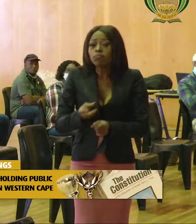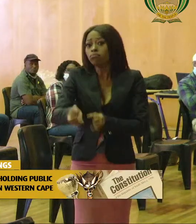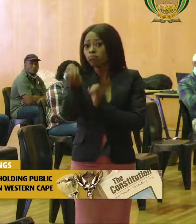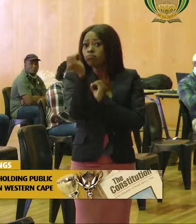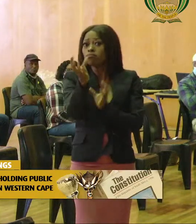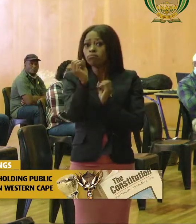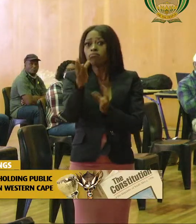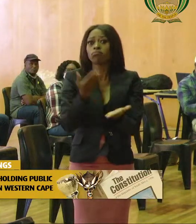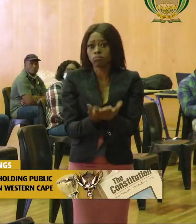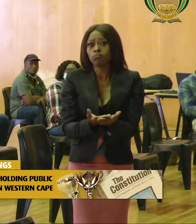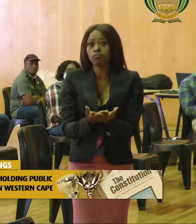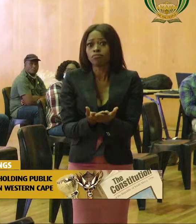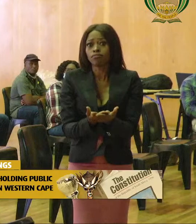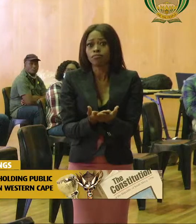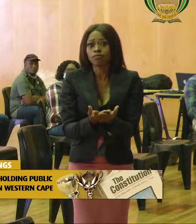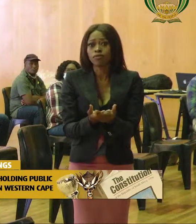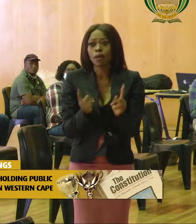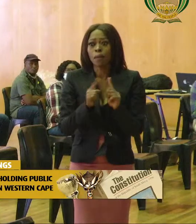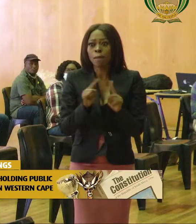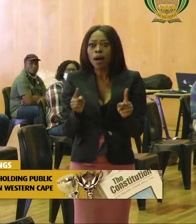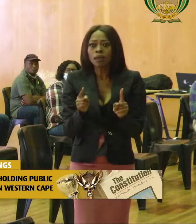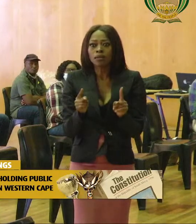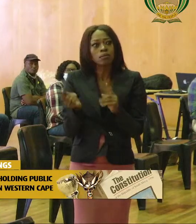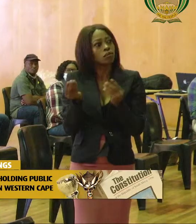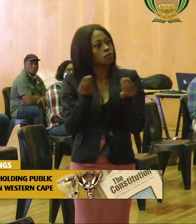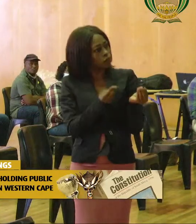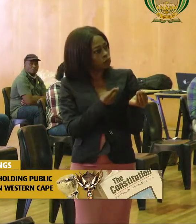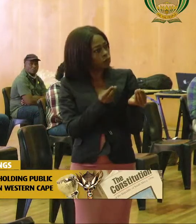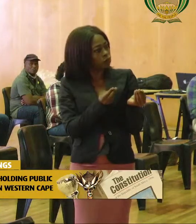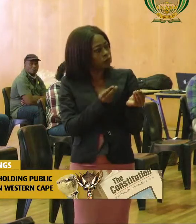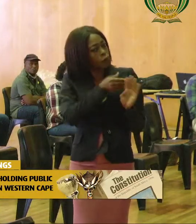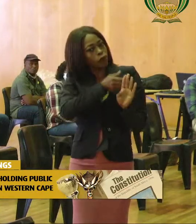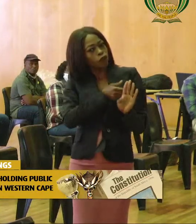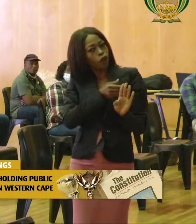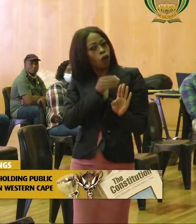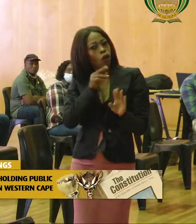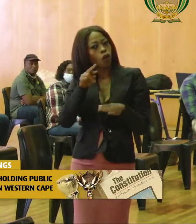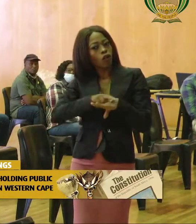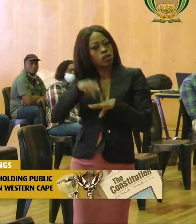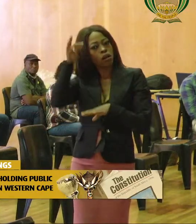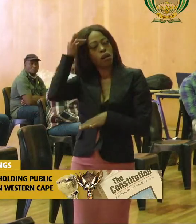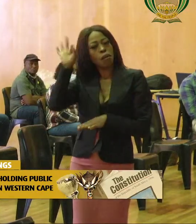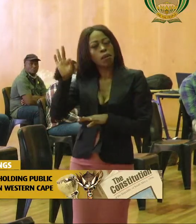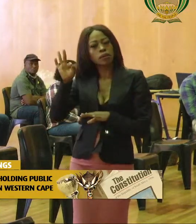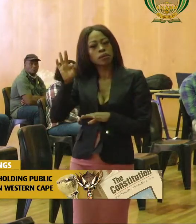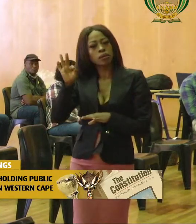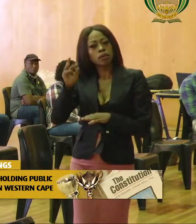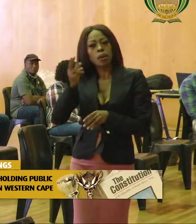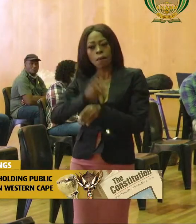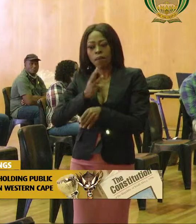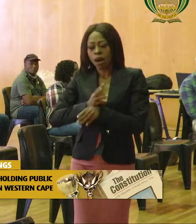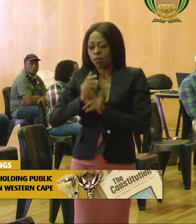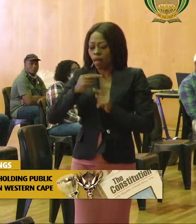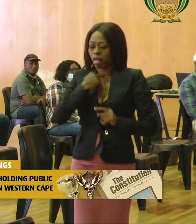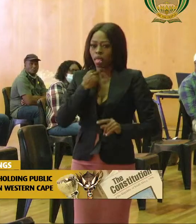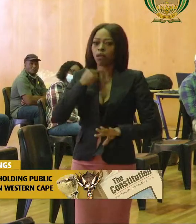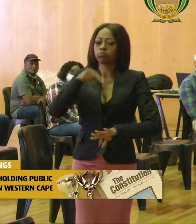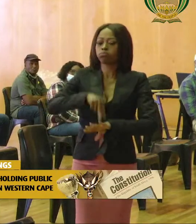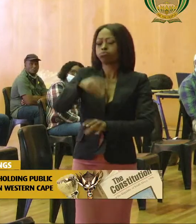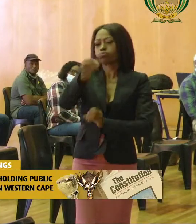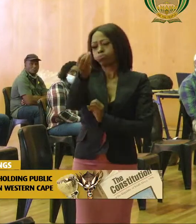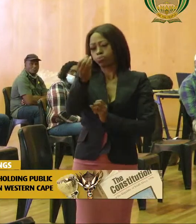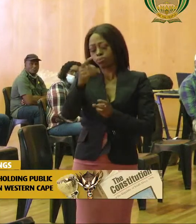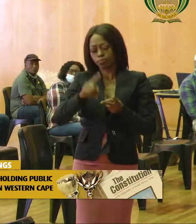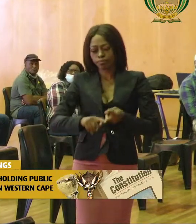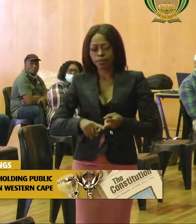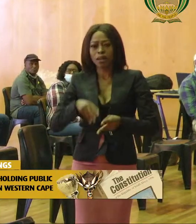loma athethe. But ukhama ujonga kugovernment owagqithayo. Umama bengemi athethe ngaphambili.